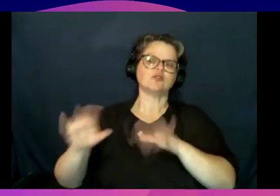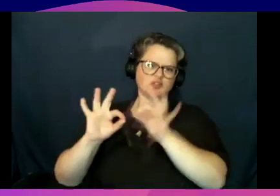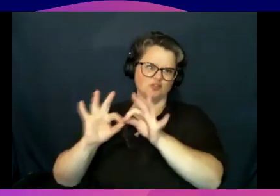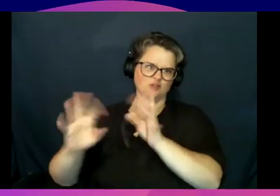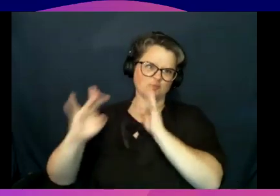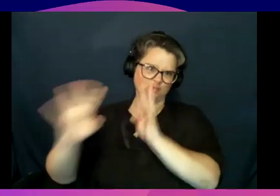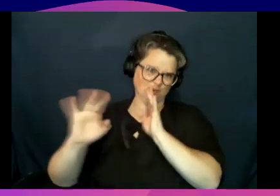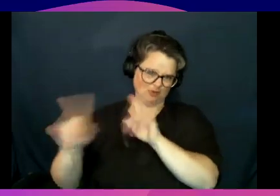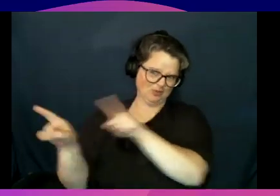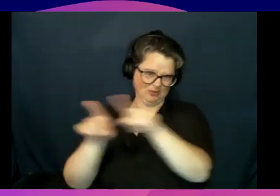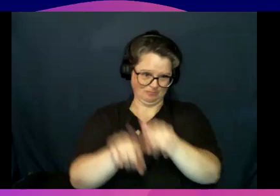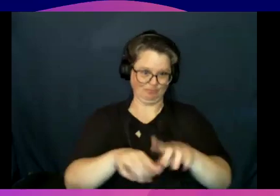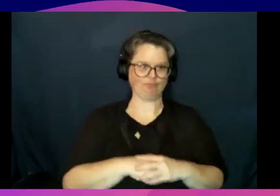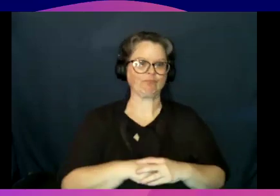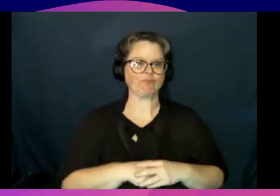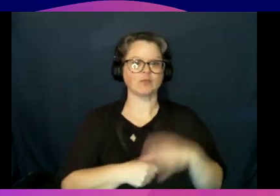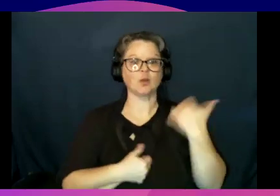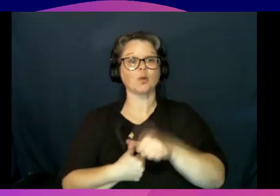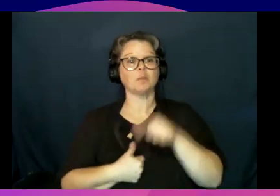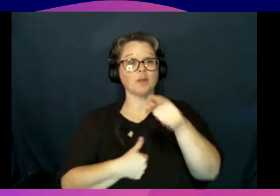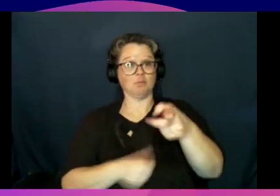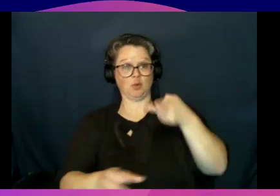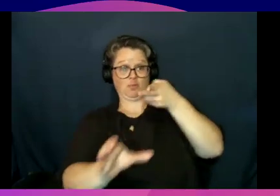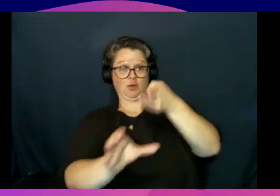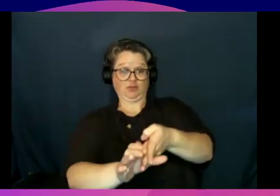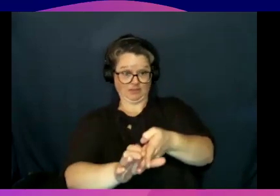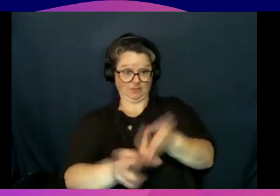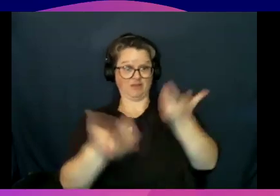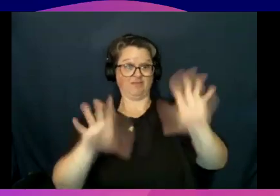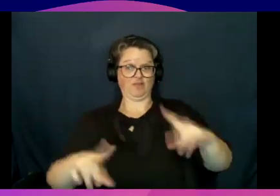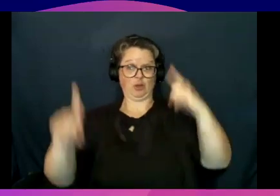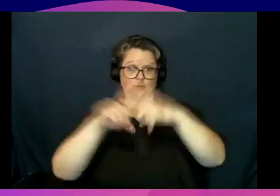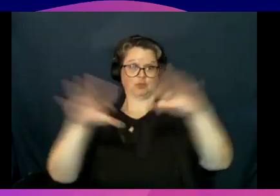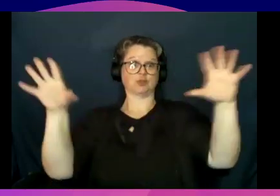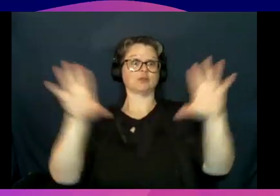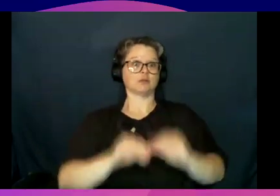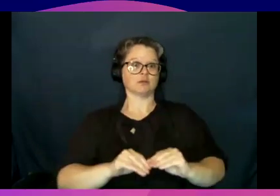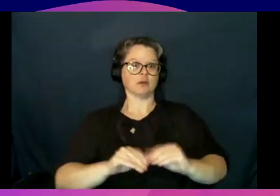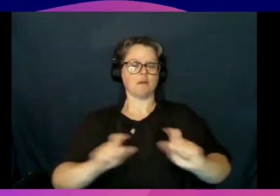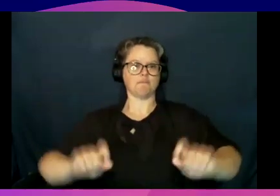of participation, and the link will automatically open in your browser after the webinar has ended.